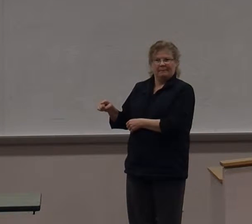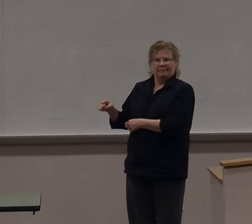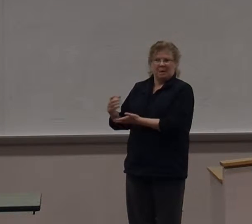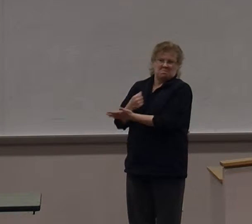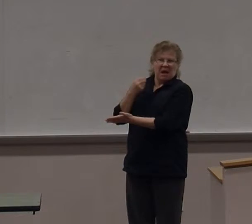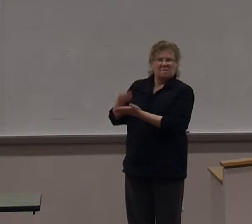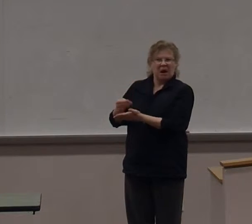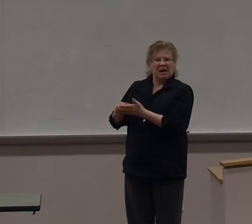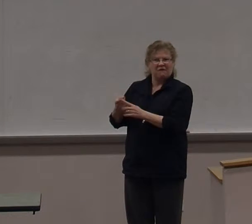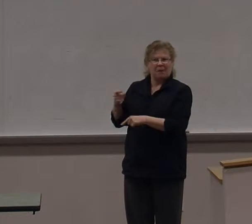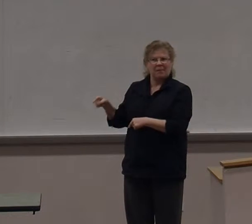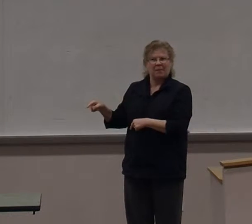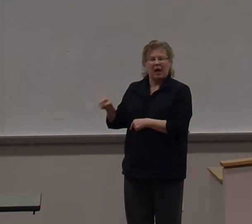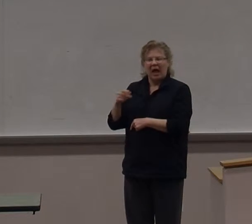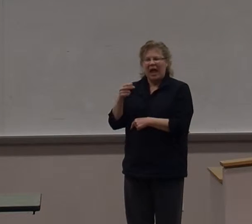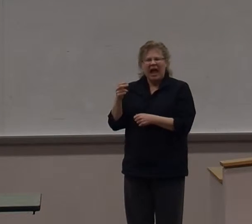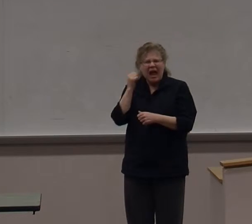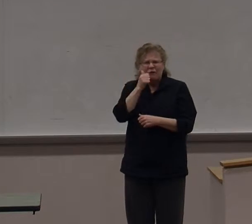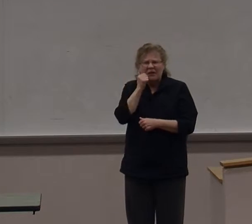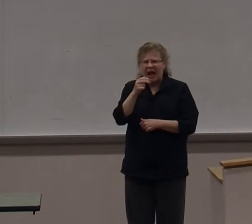not necessarily to work, but to